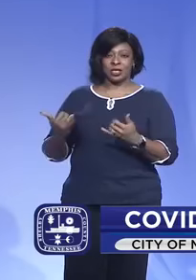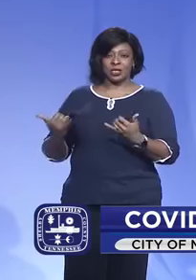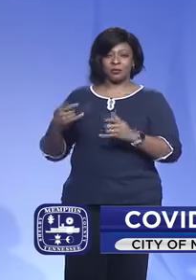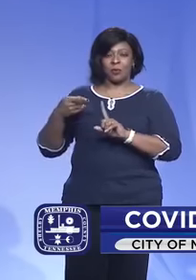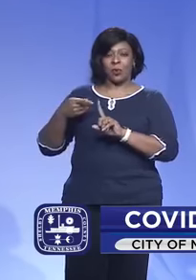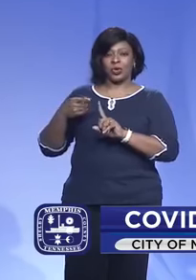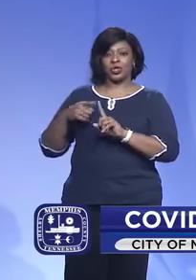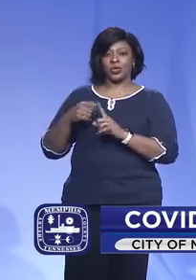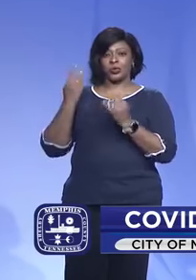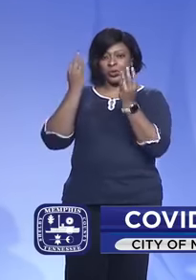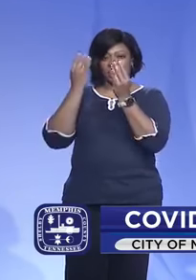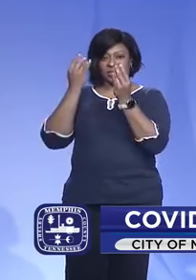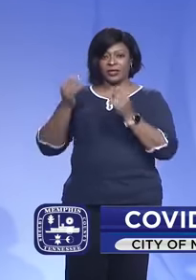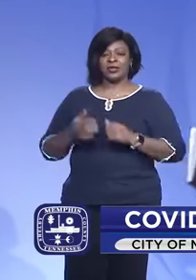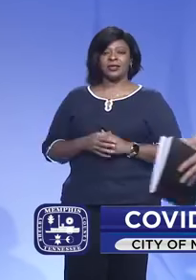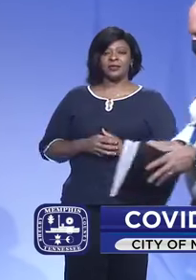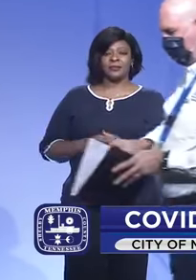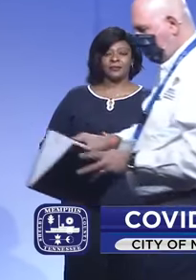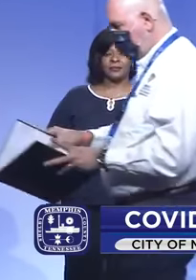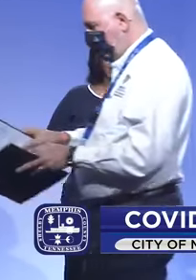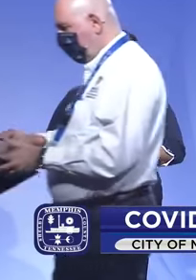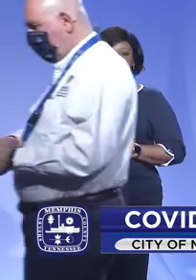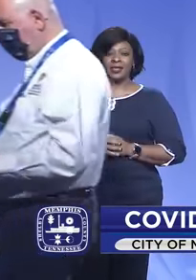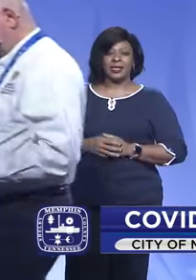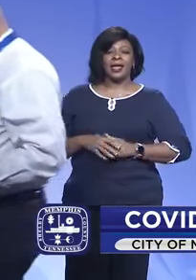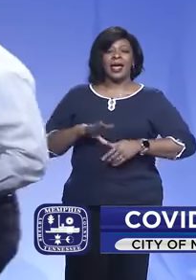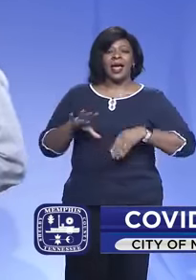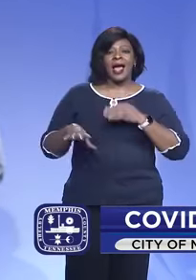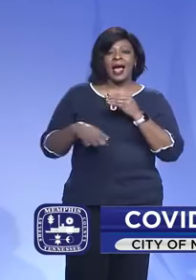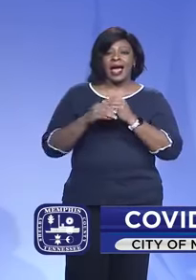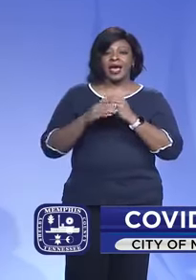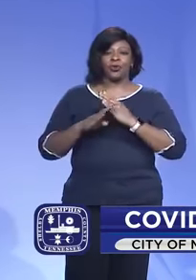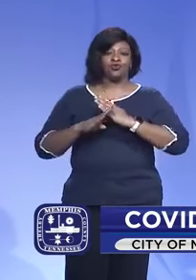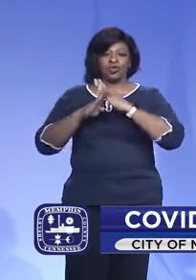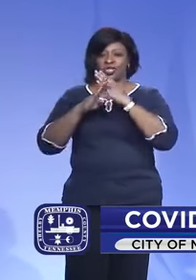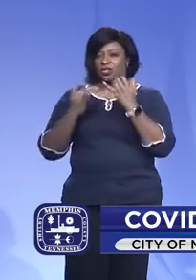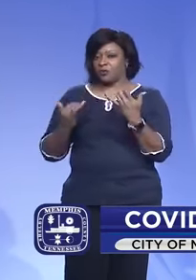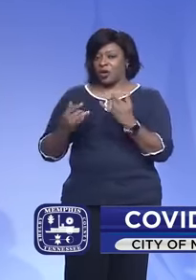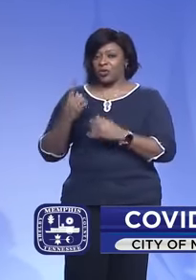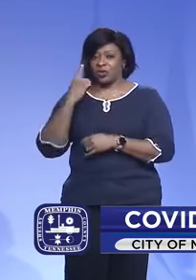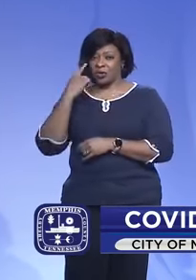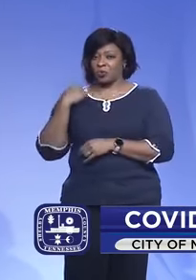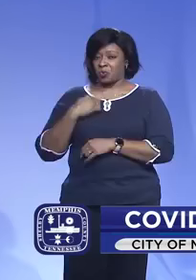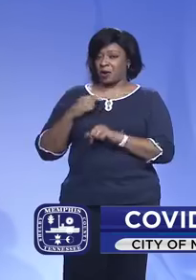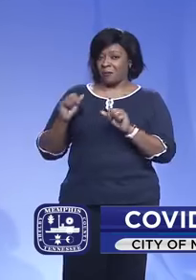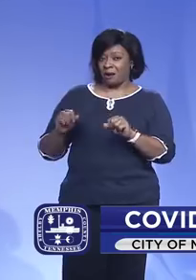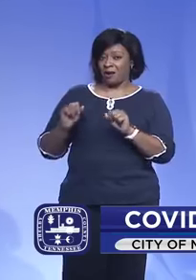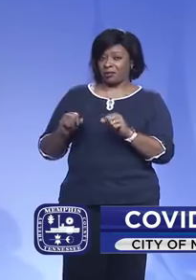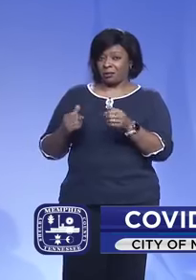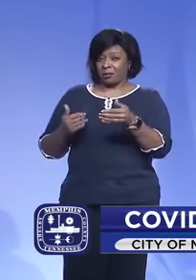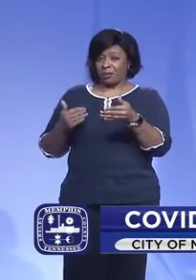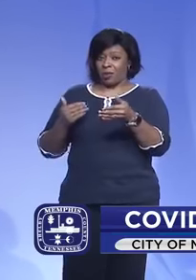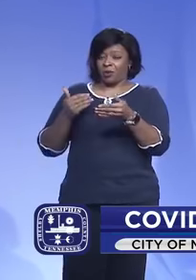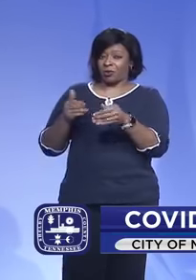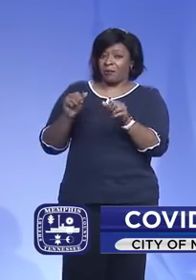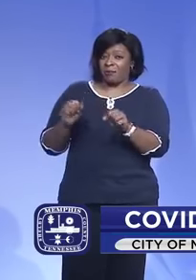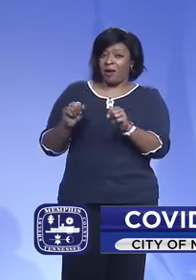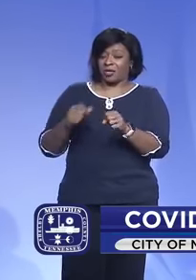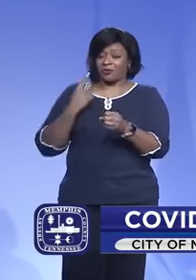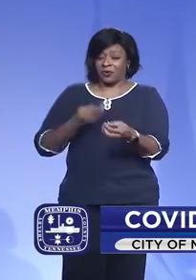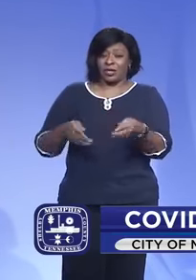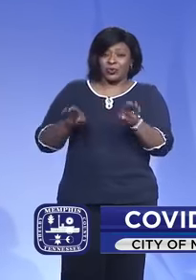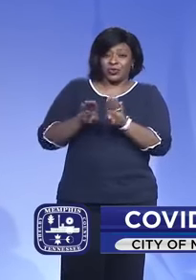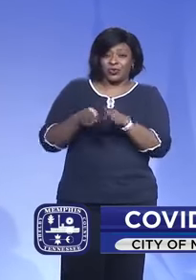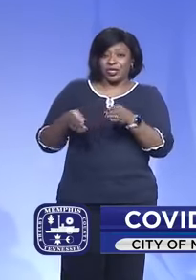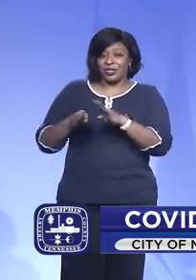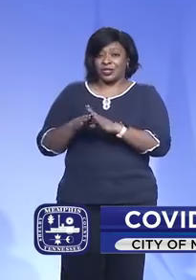to reconsider any adding of restrictions. But where we are right now, do you think we are potentially closer to the need for restrictions